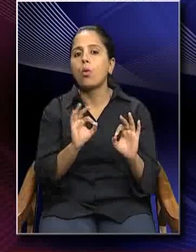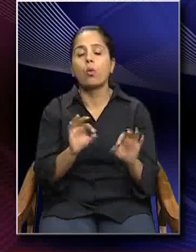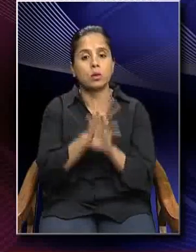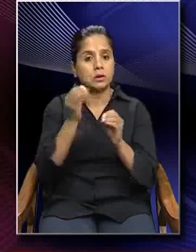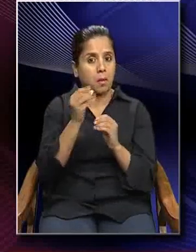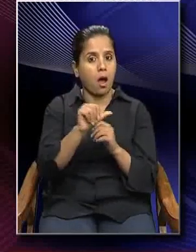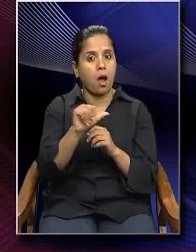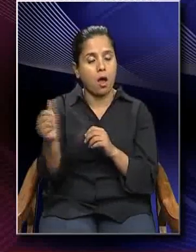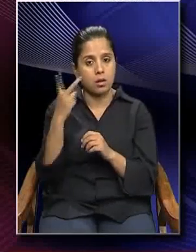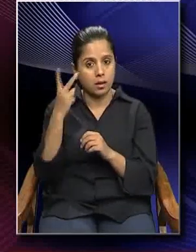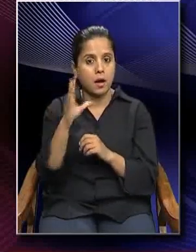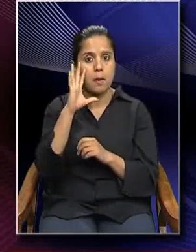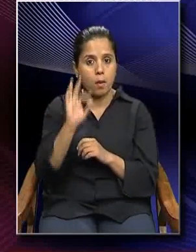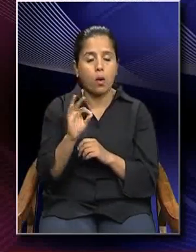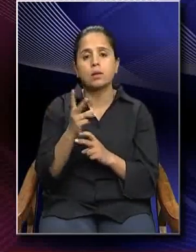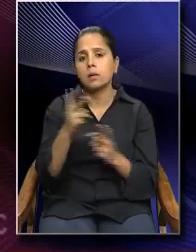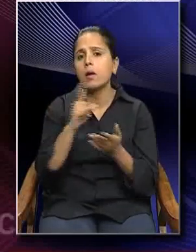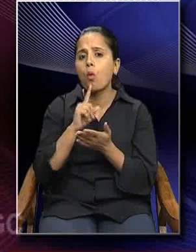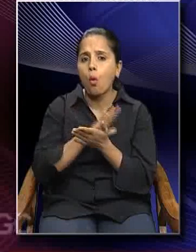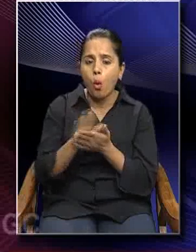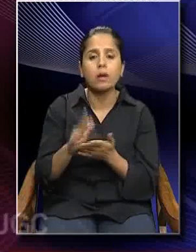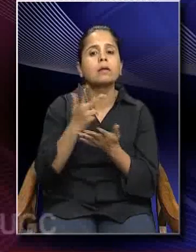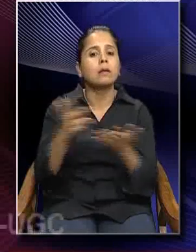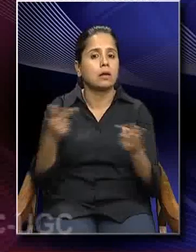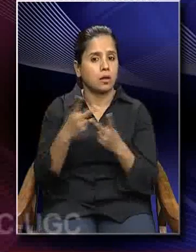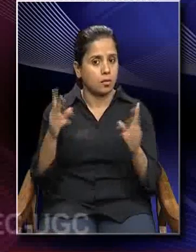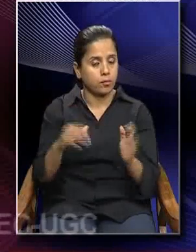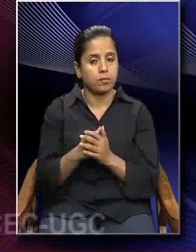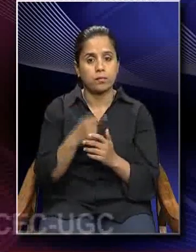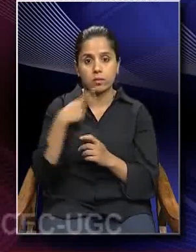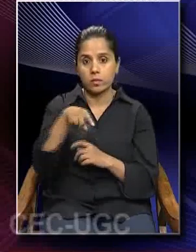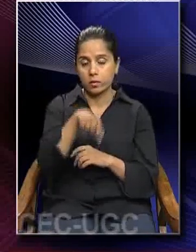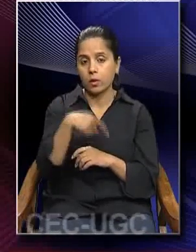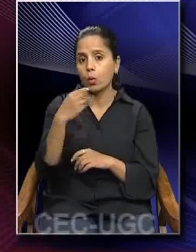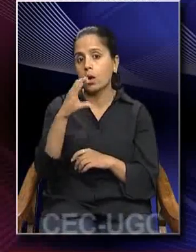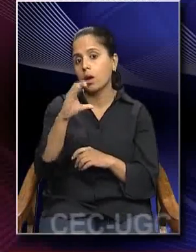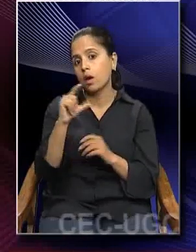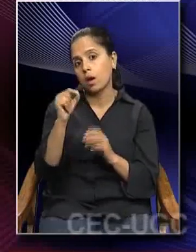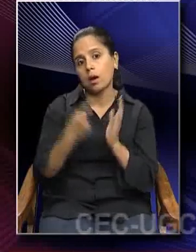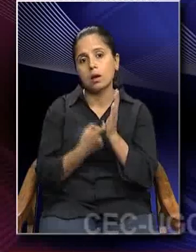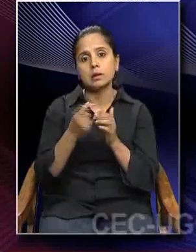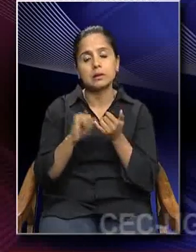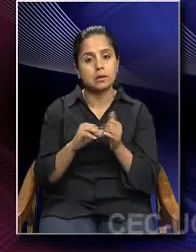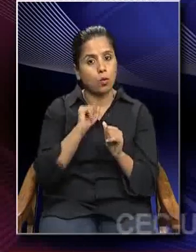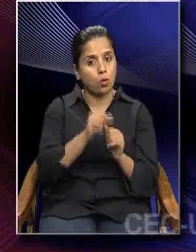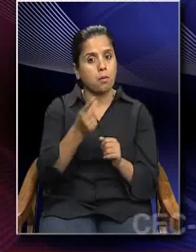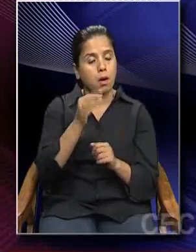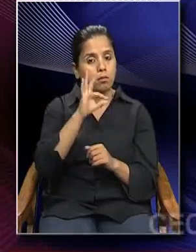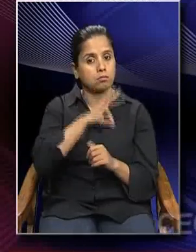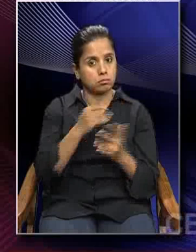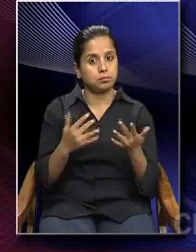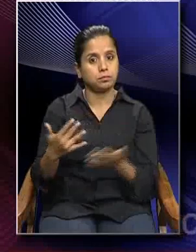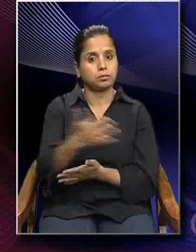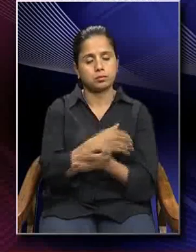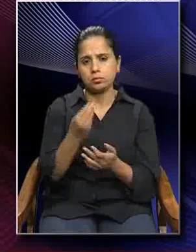several pious enterprises. The courtesan who earned her own money and sometimes was